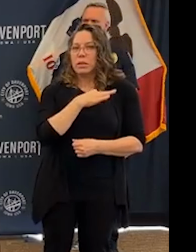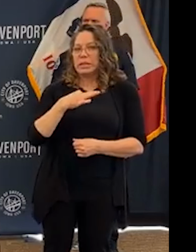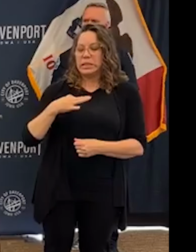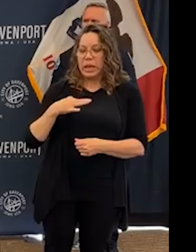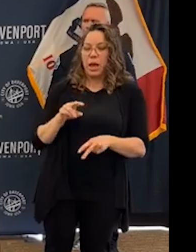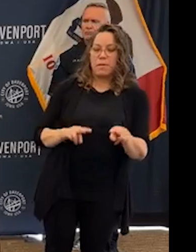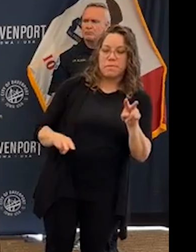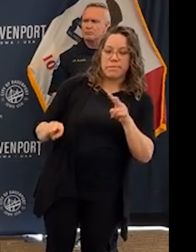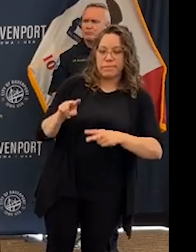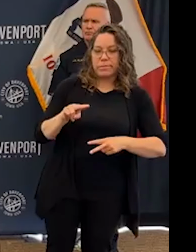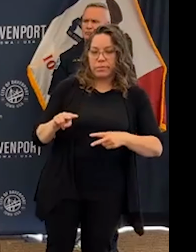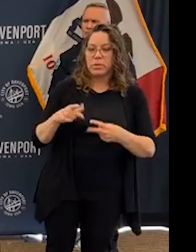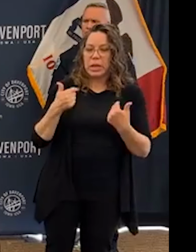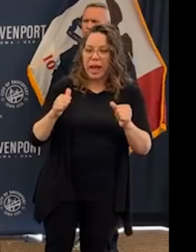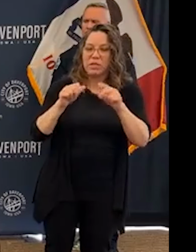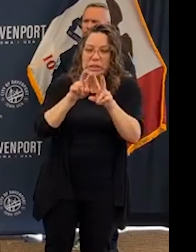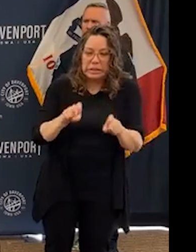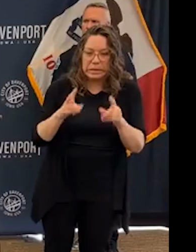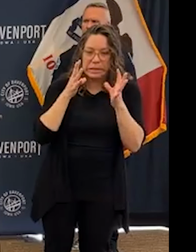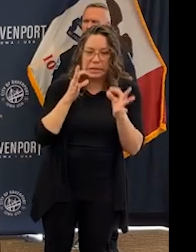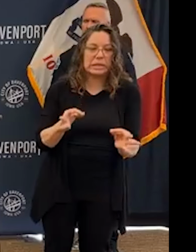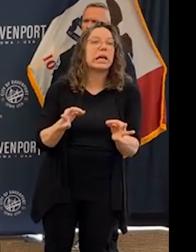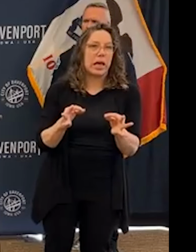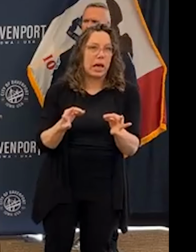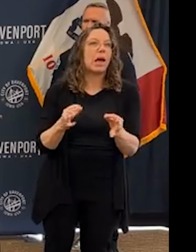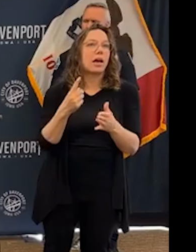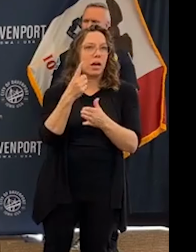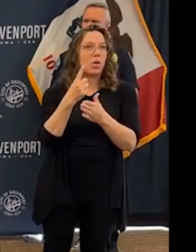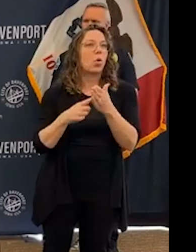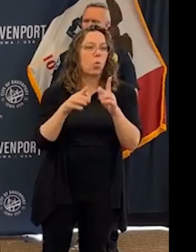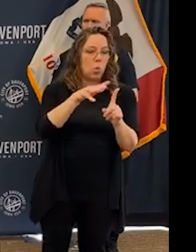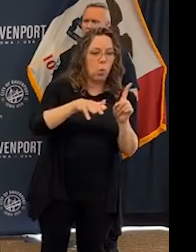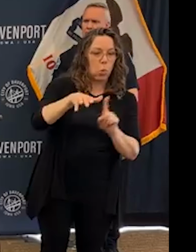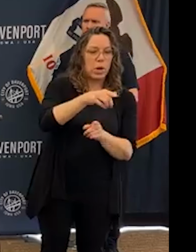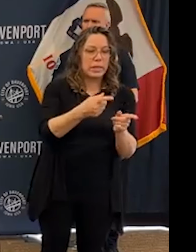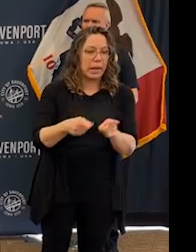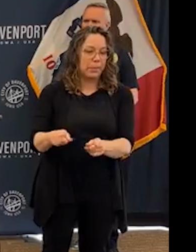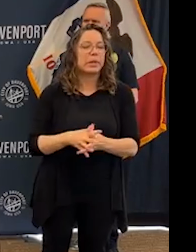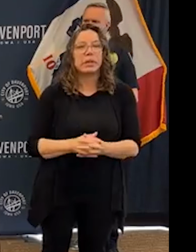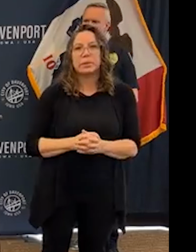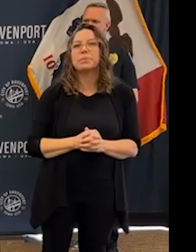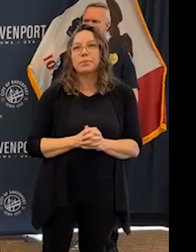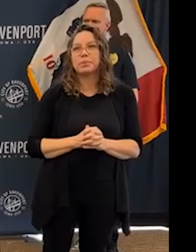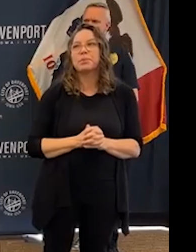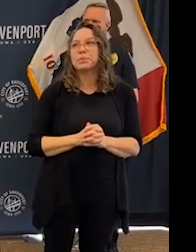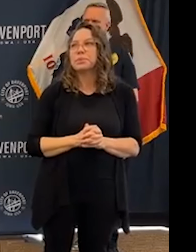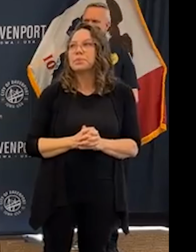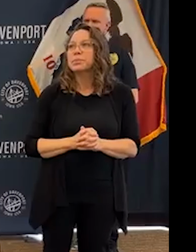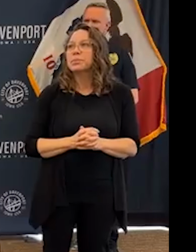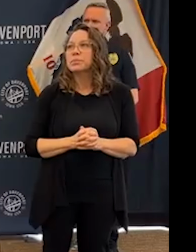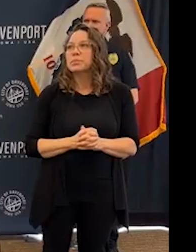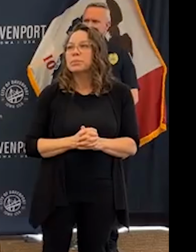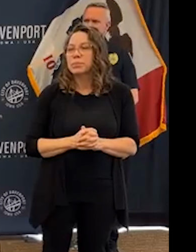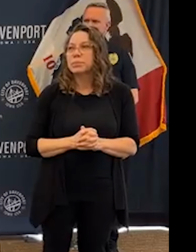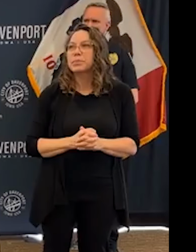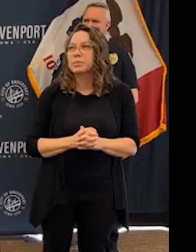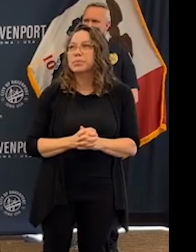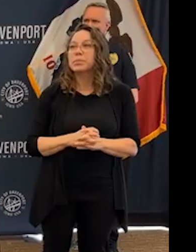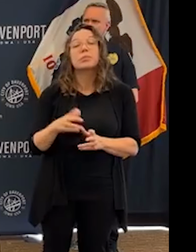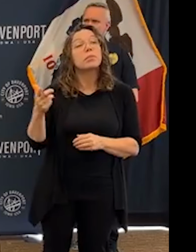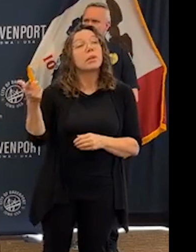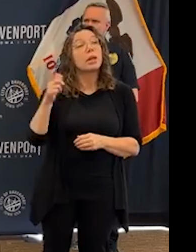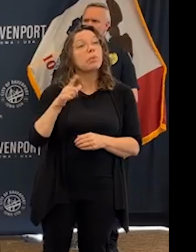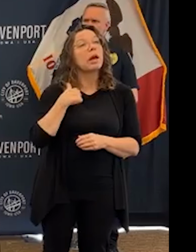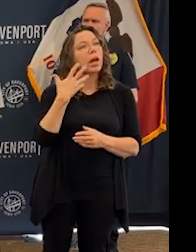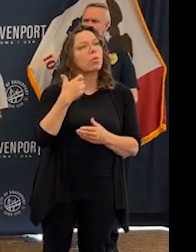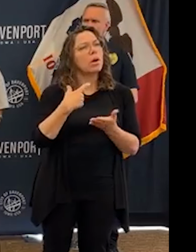best decided upon the environmental conditions that they're working in. Thanks, Chief. Going back to other buildings in the area, is there any